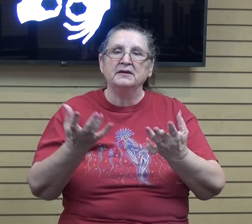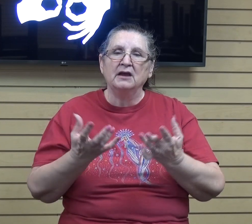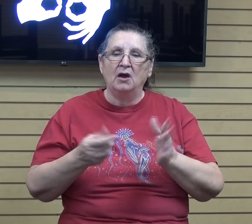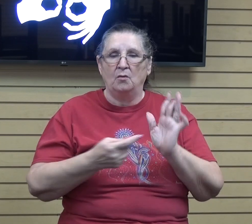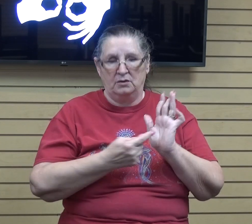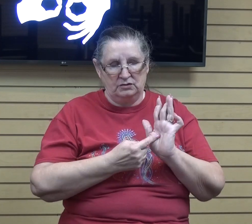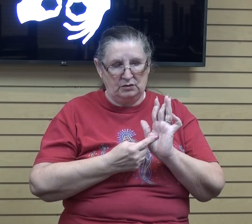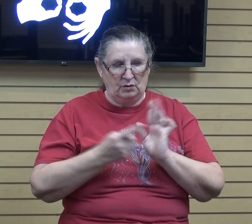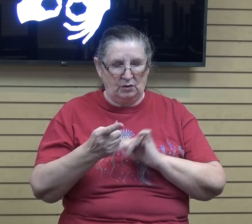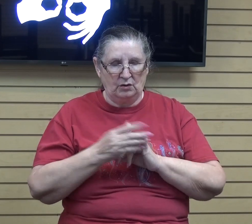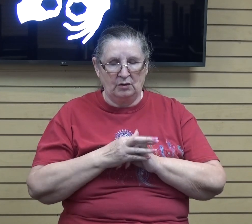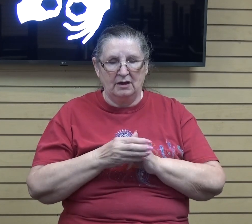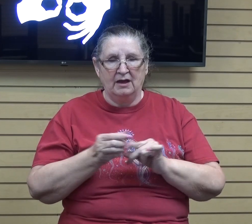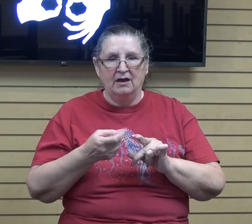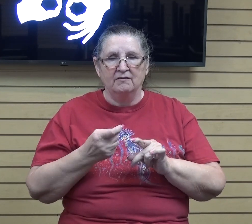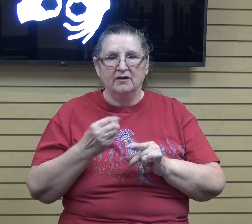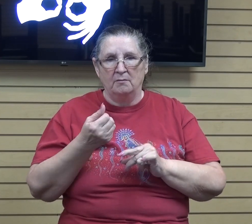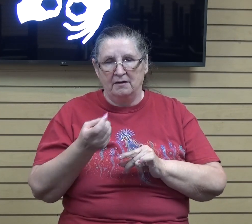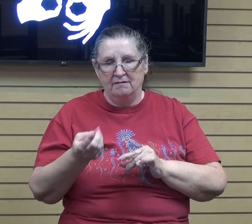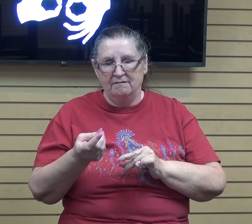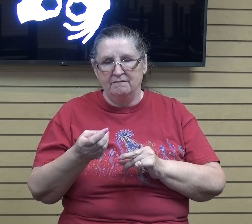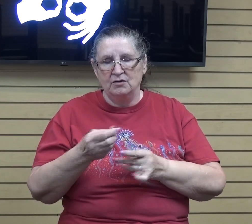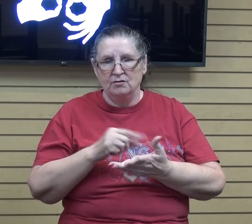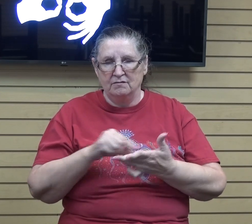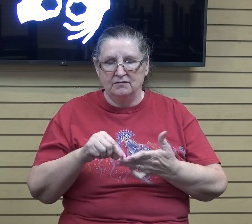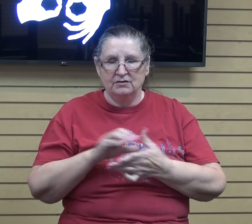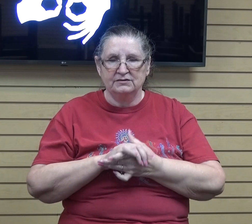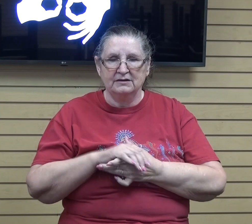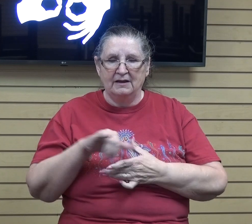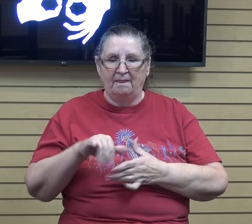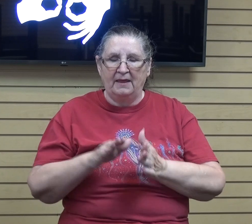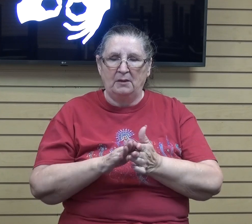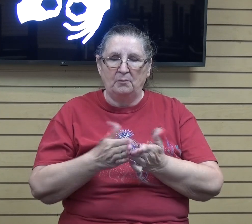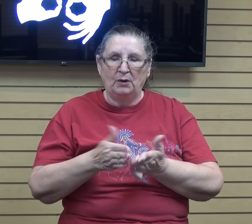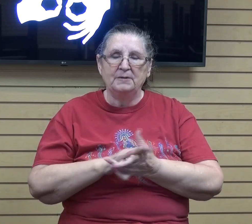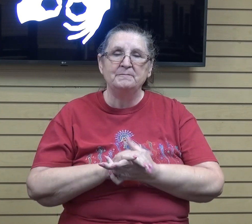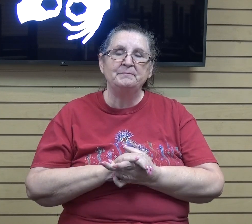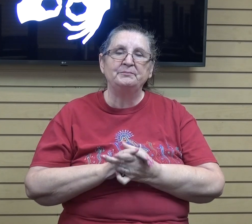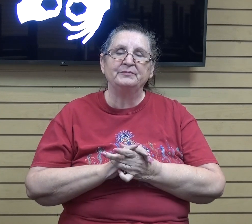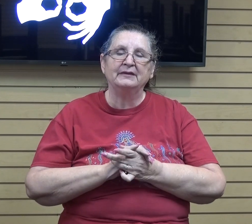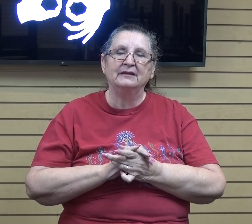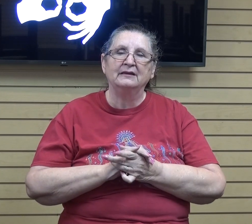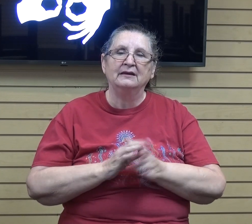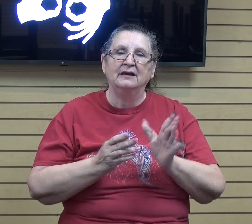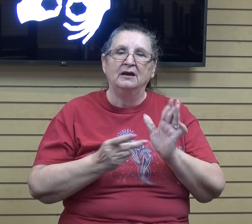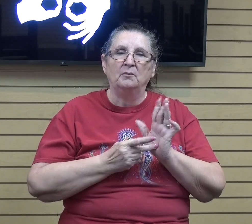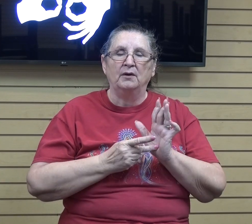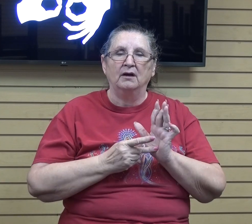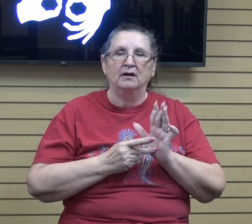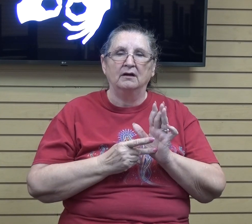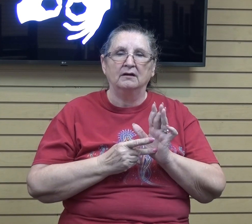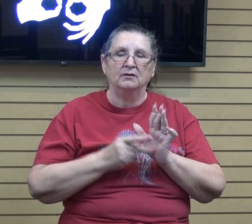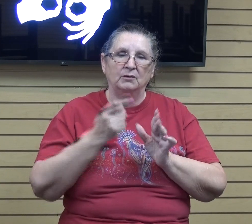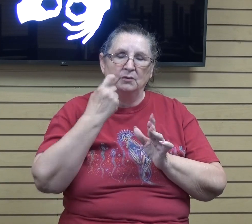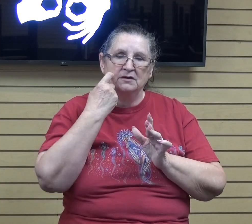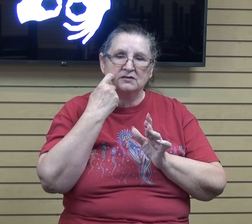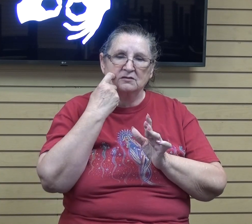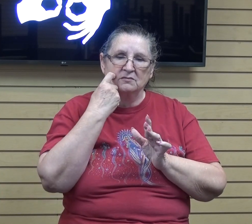guys out of a few verses in that book. Paul had been making his way through